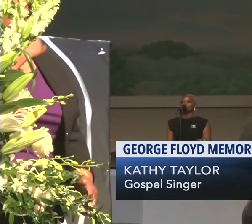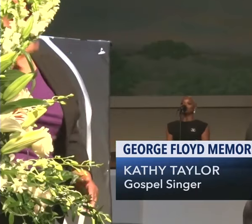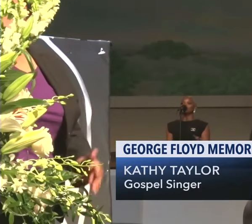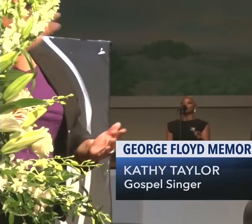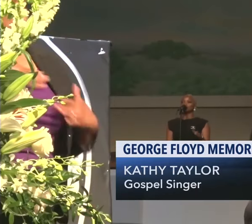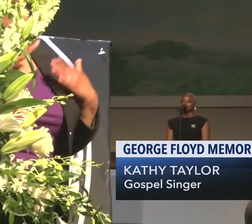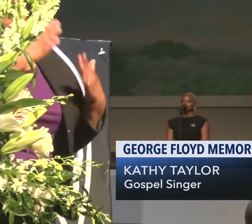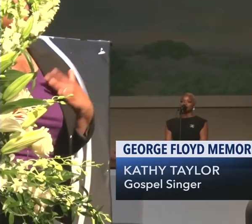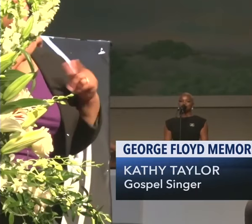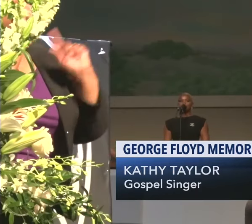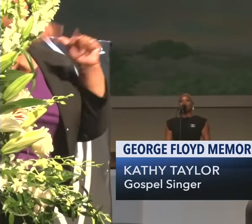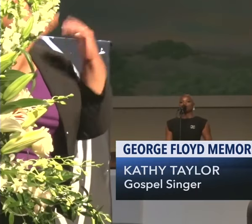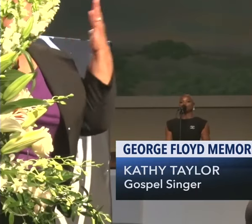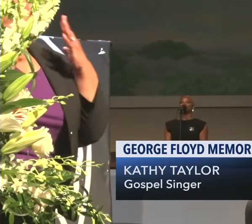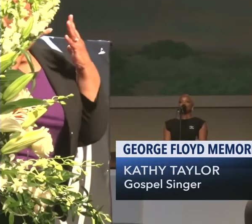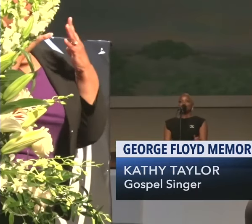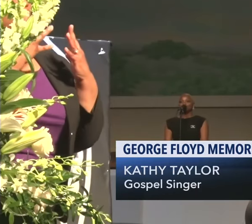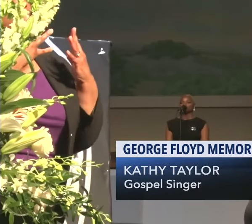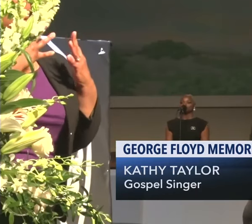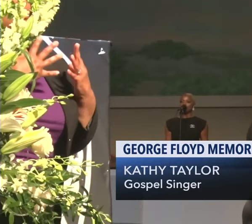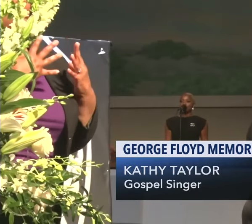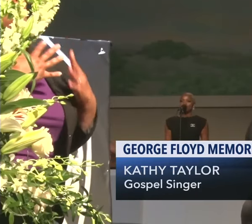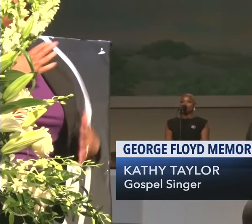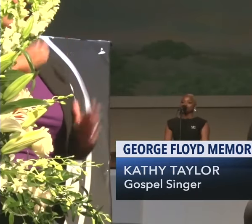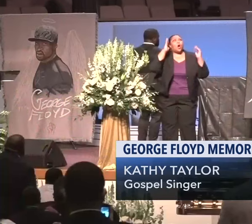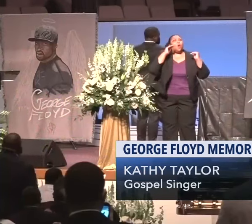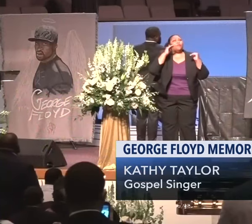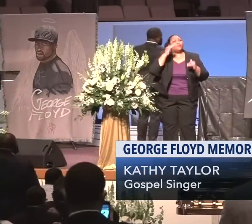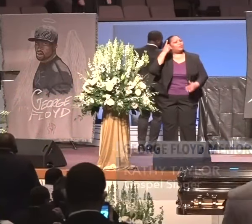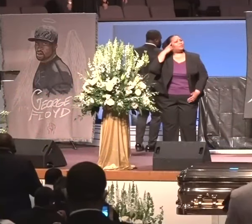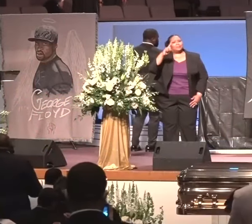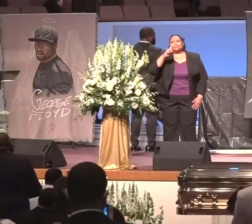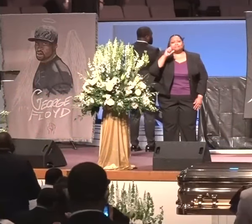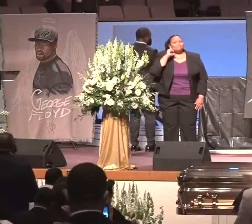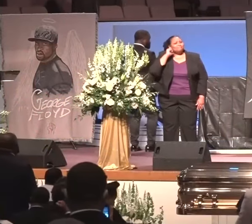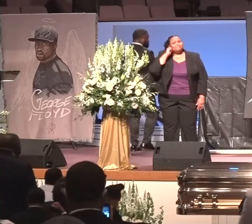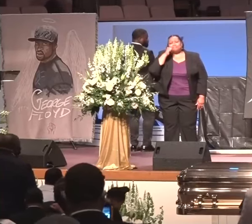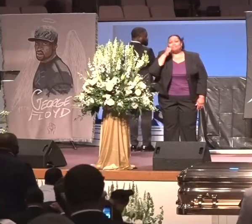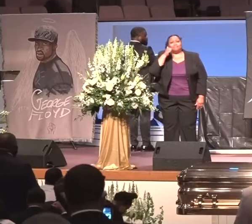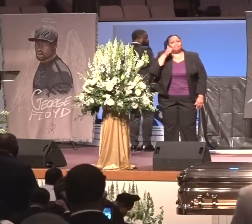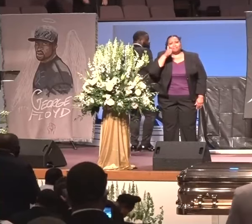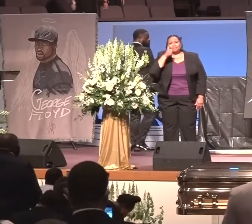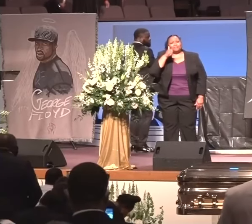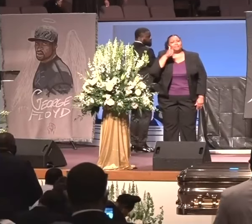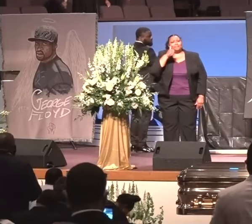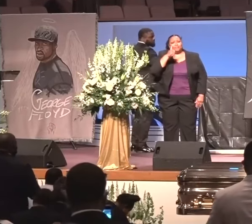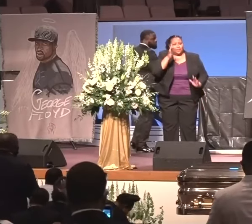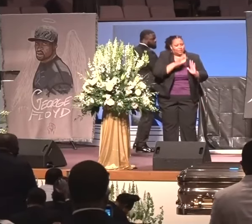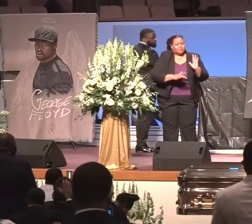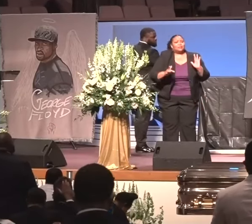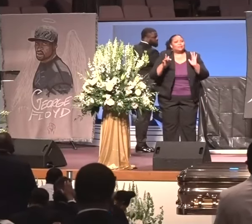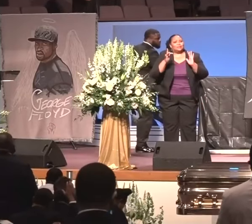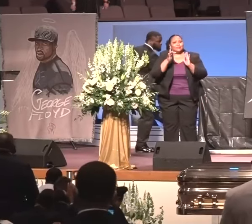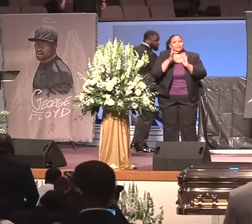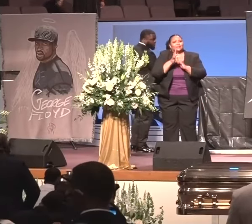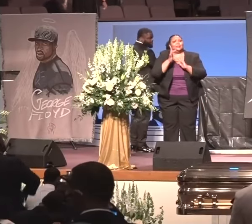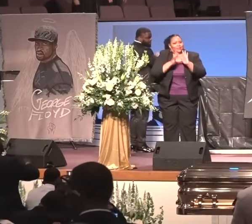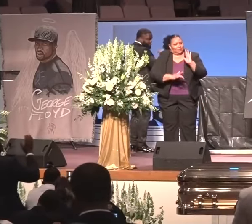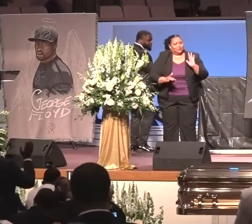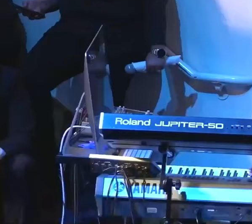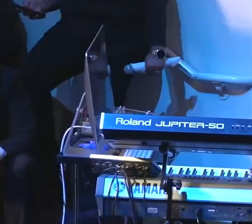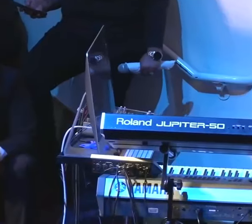joy in sorrow, hope for tomorrow. Jesus,